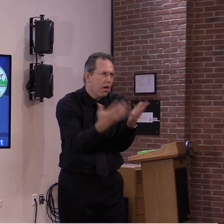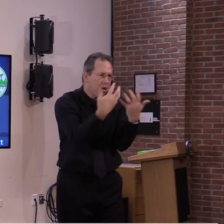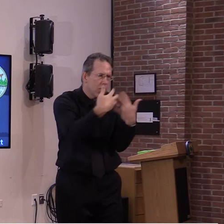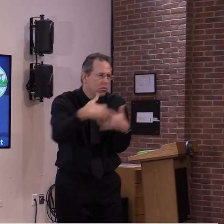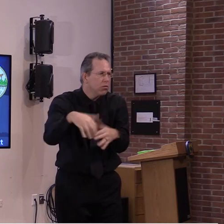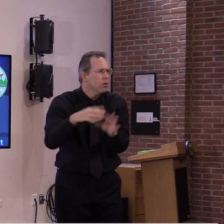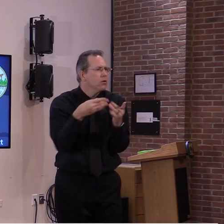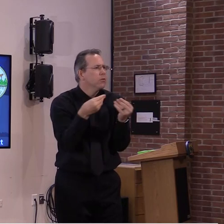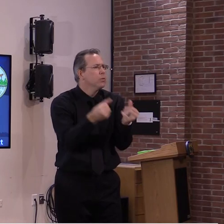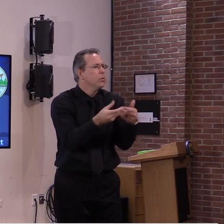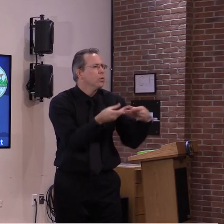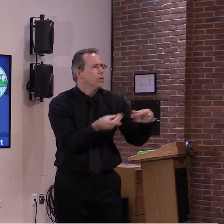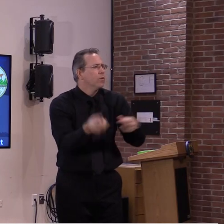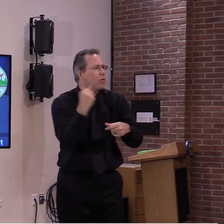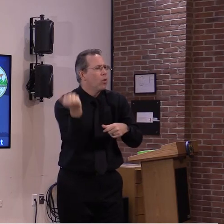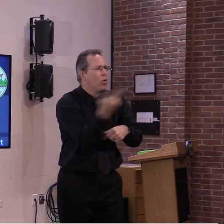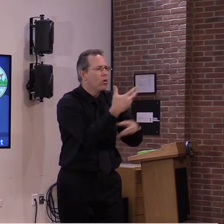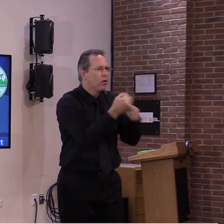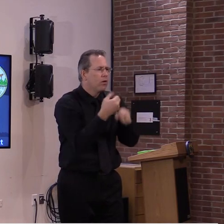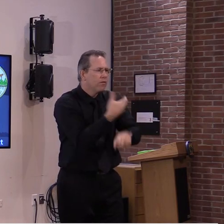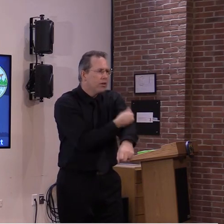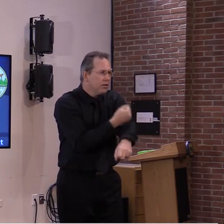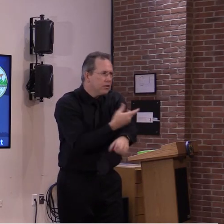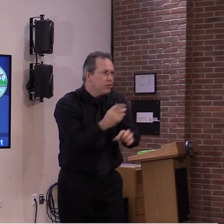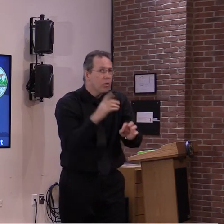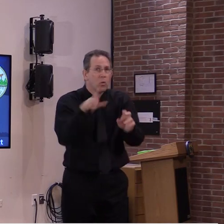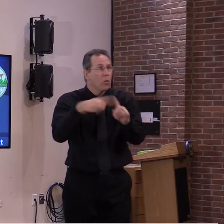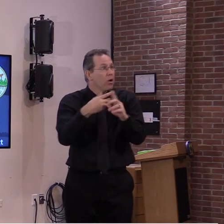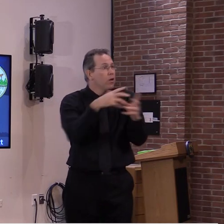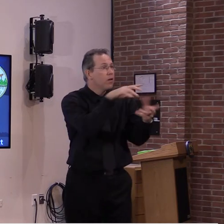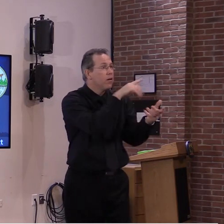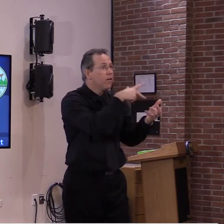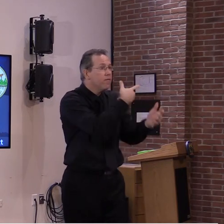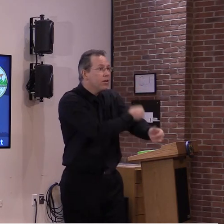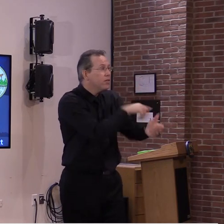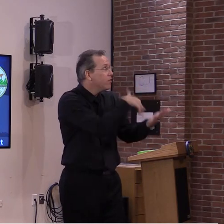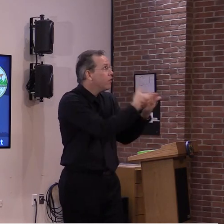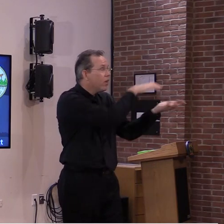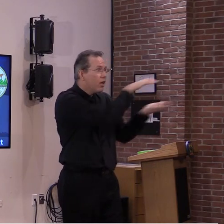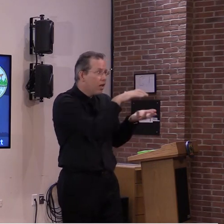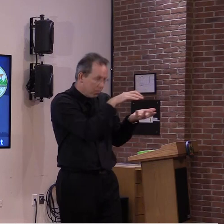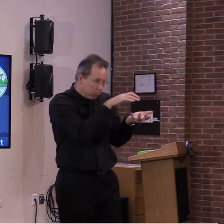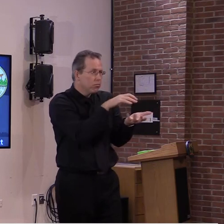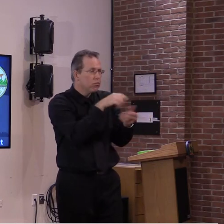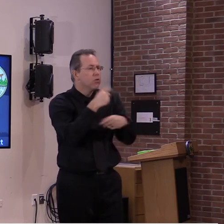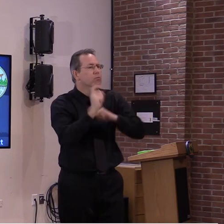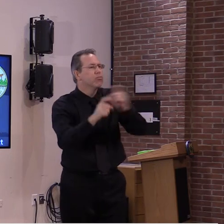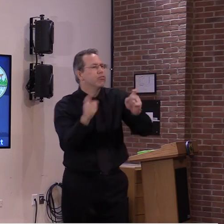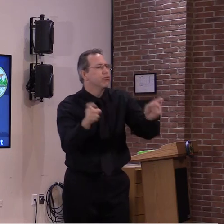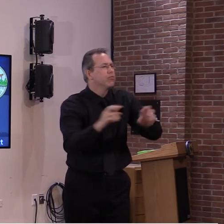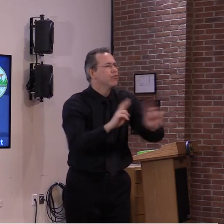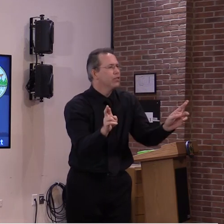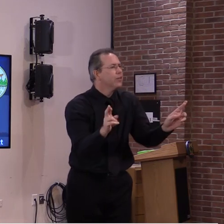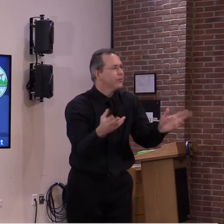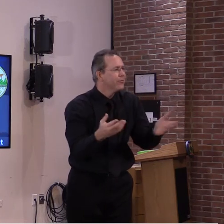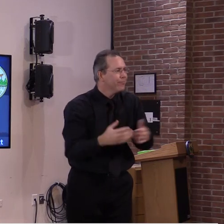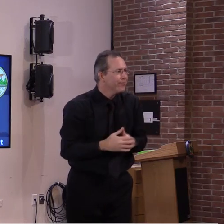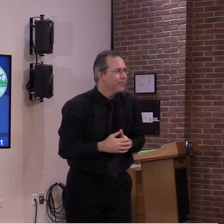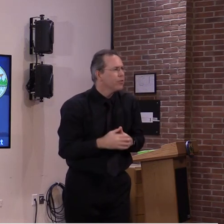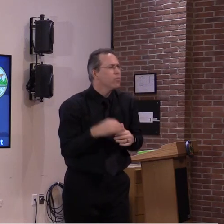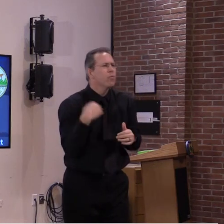the state. We have already in the healthcare workforce made good inroads, I think,